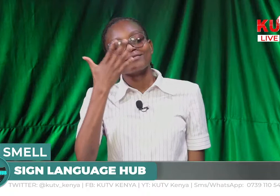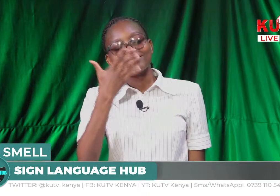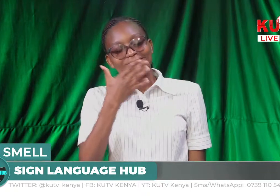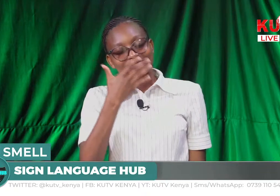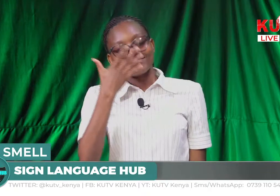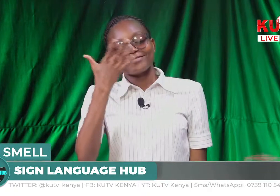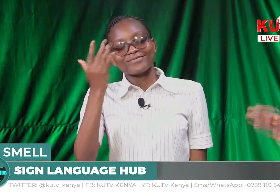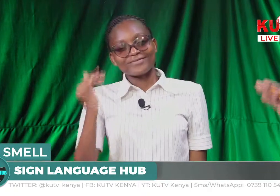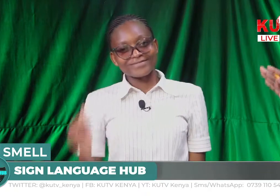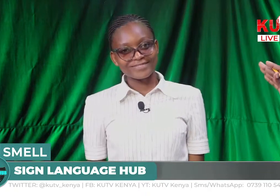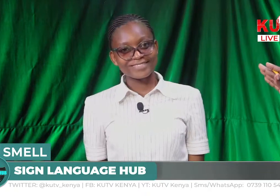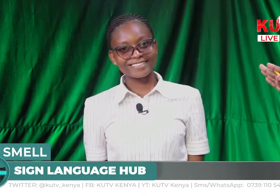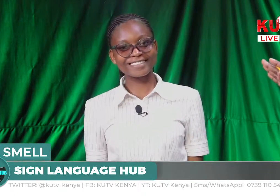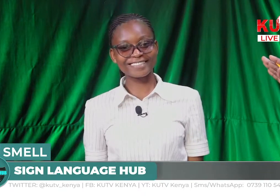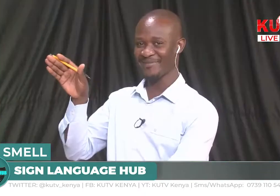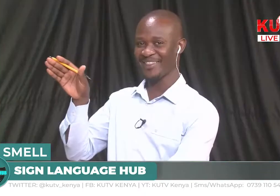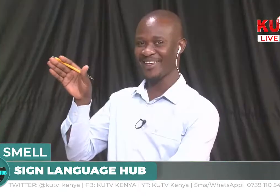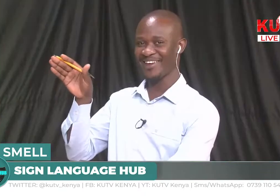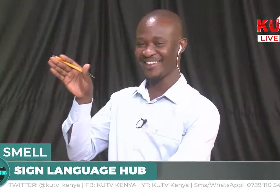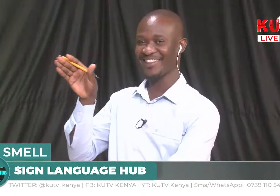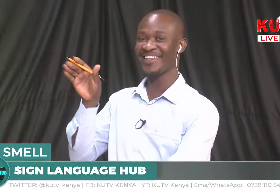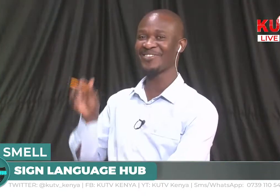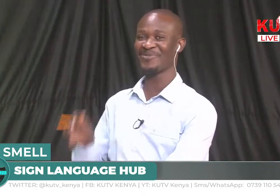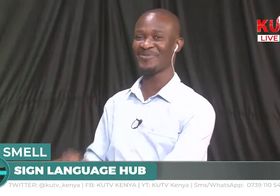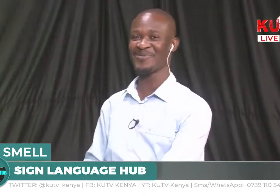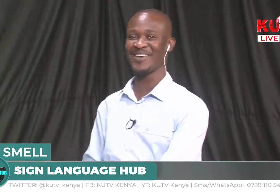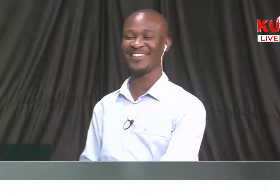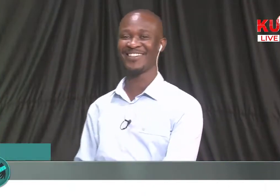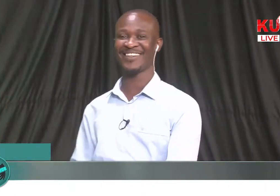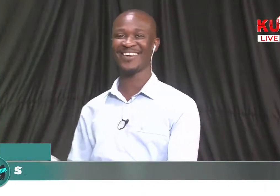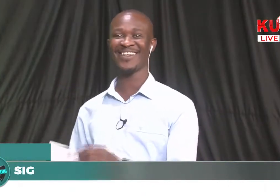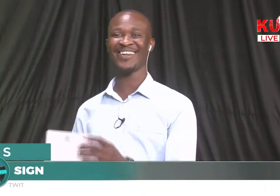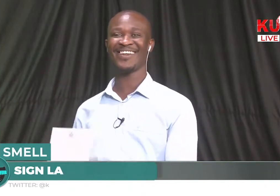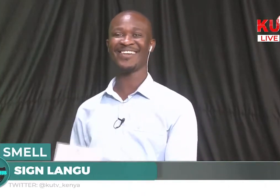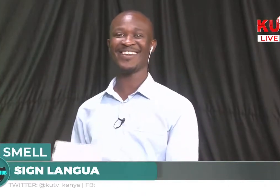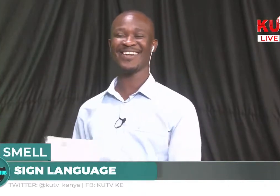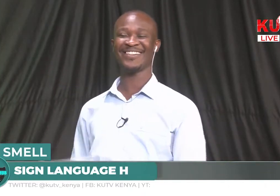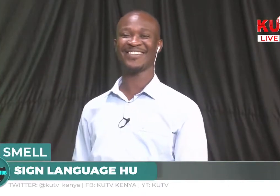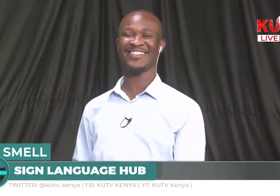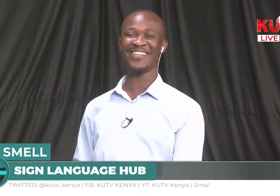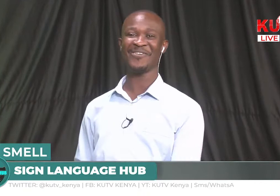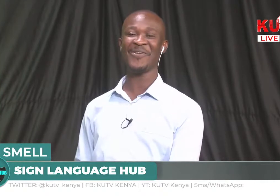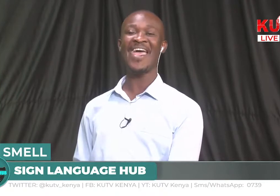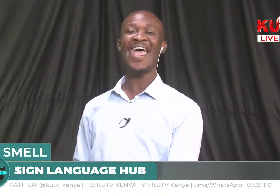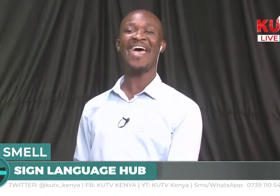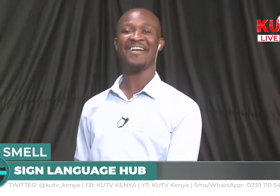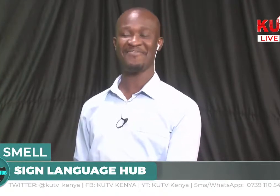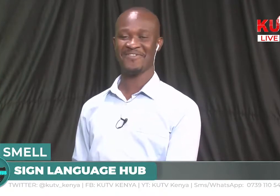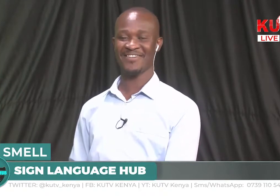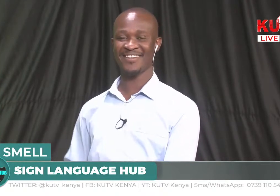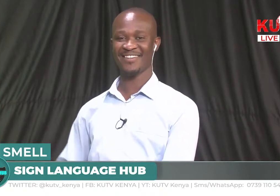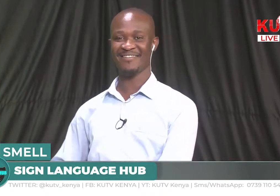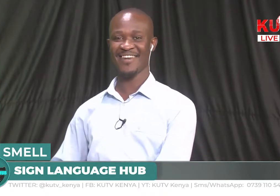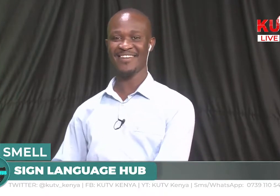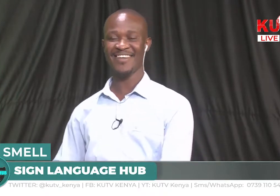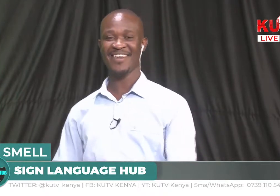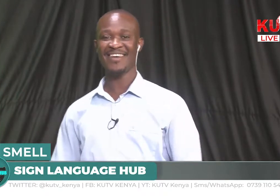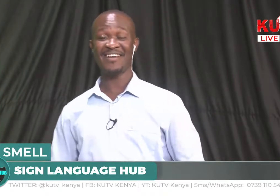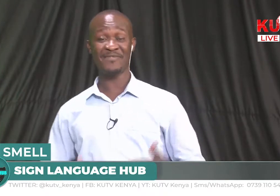You see that drama? That drama there? That's what we want, okay? All right, let's continue. Health, okay? Remember I